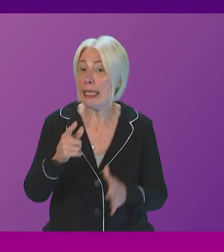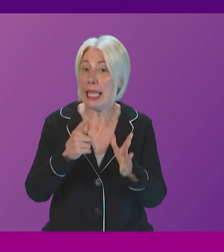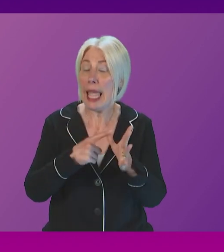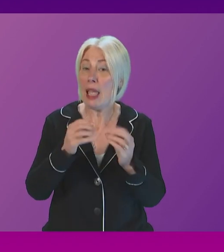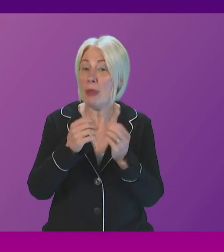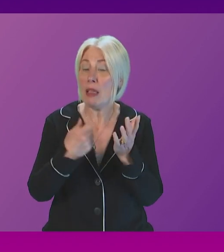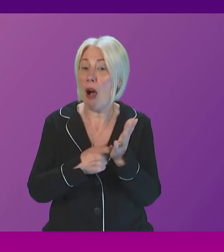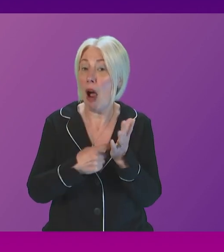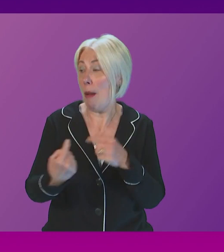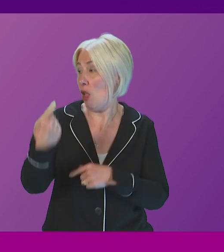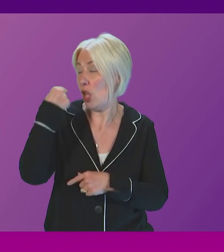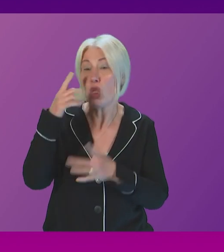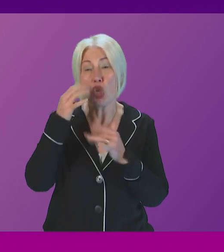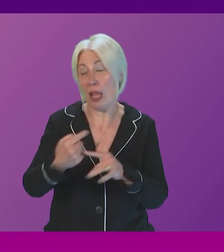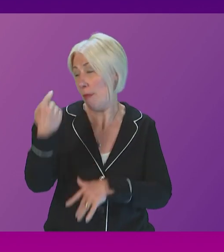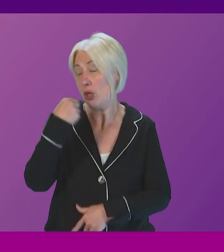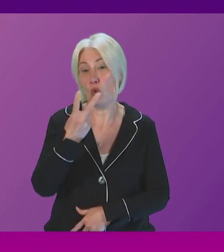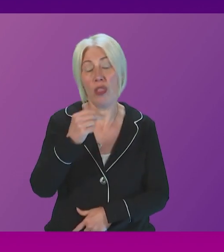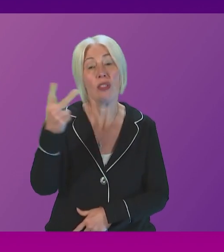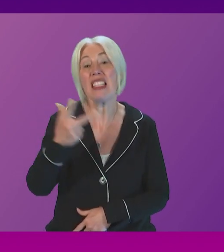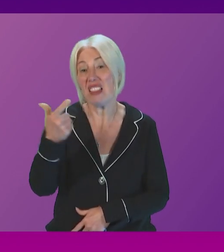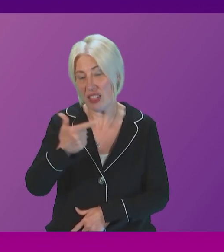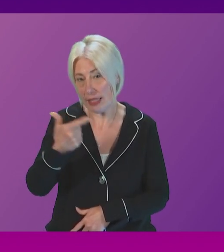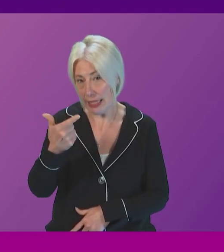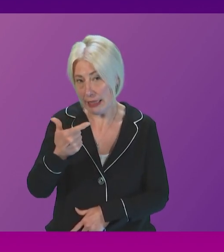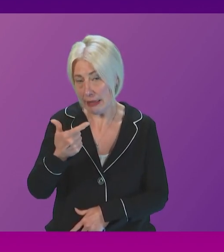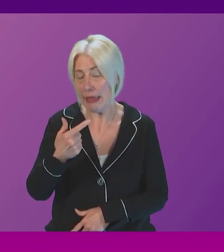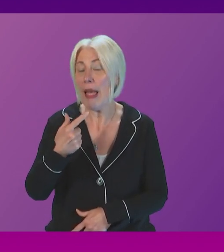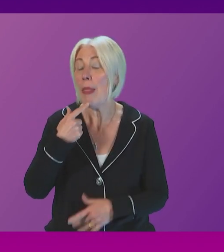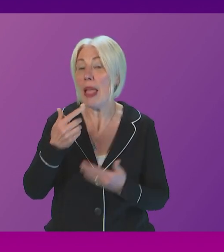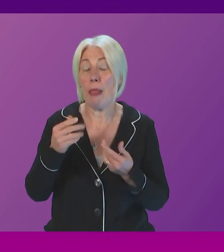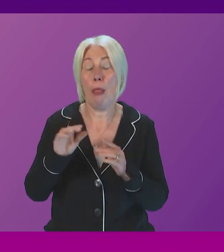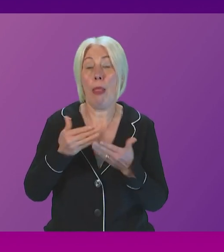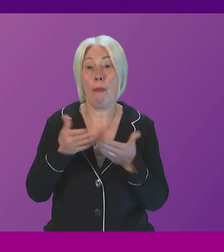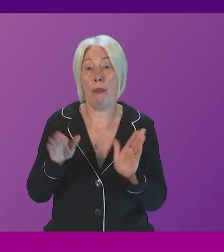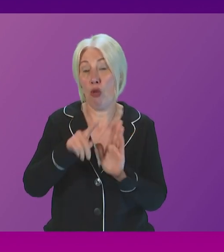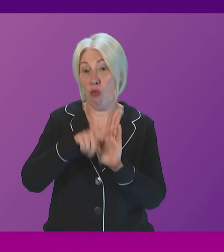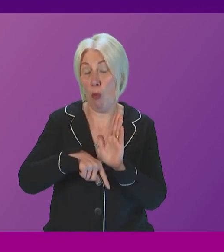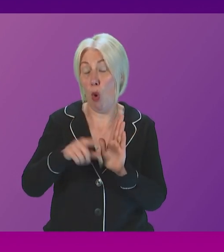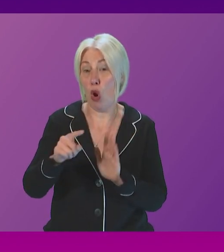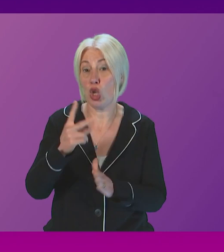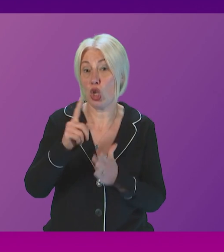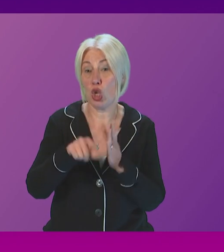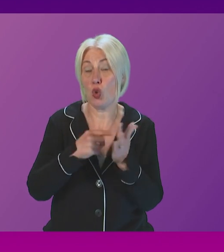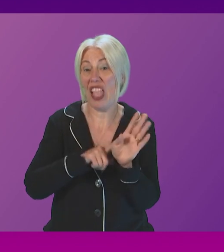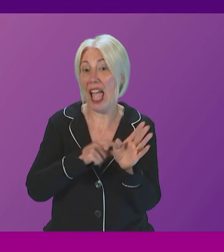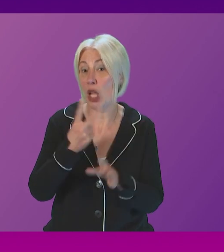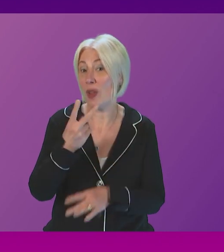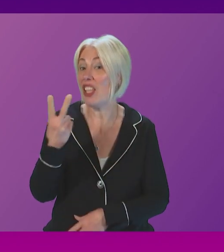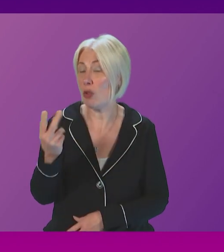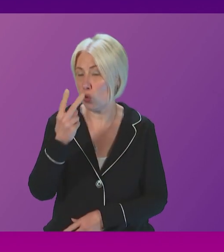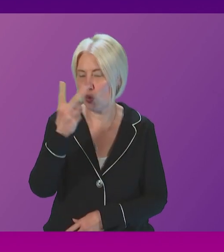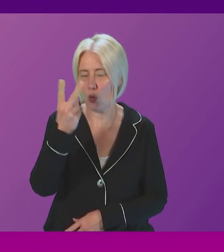of all births back to 2017, and its second report was made public in July 23. The minister confirmed that